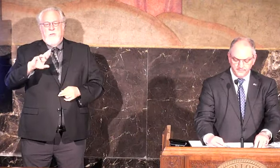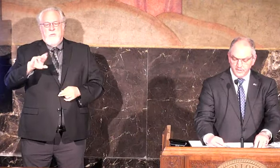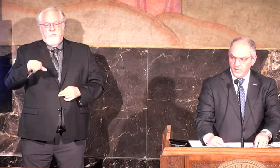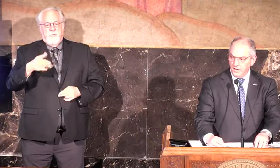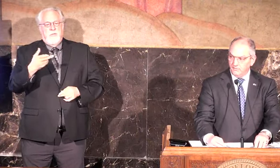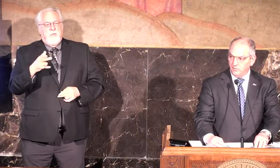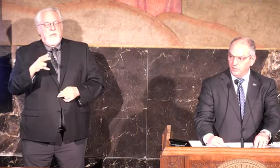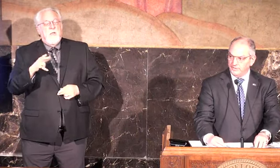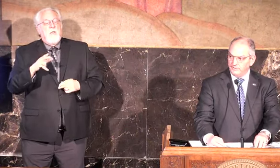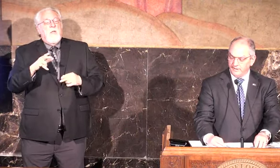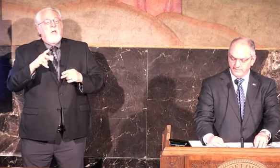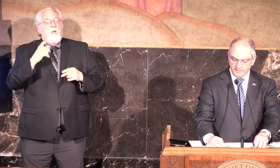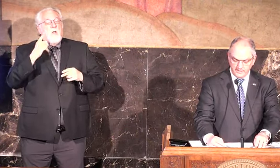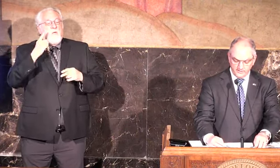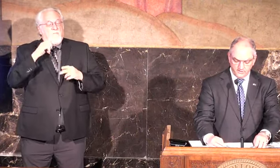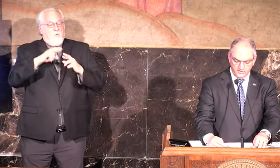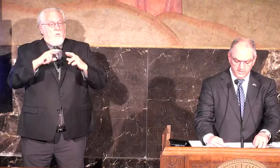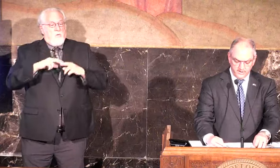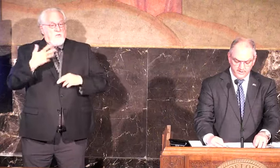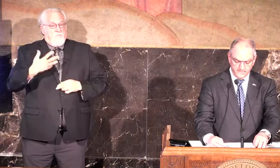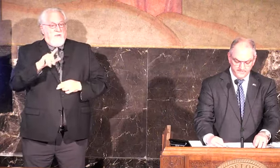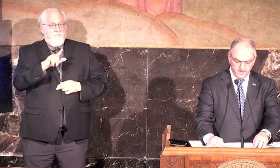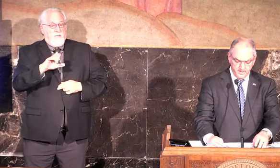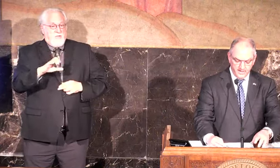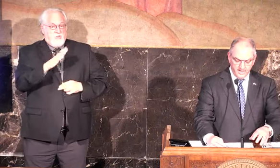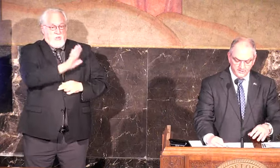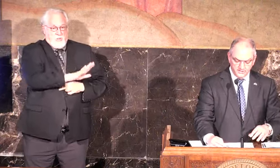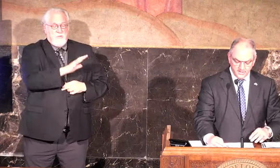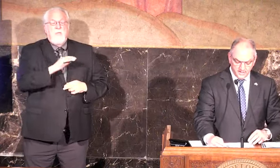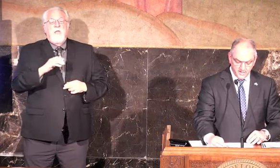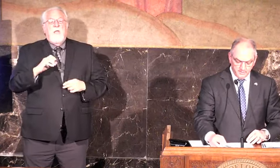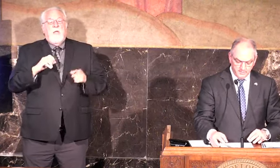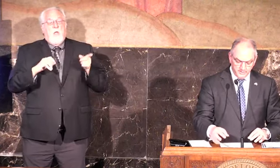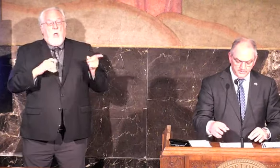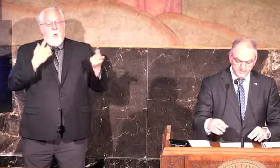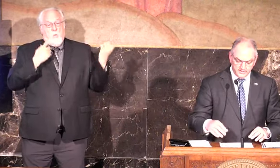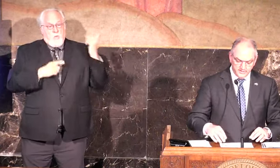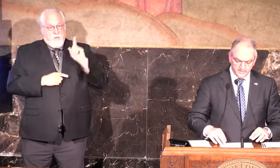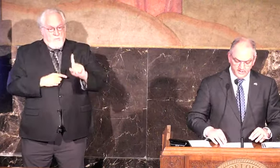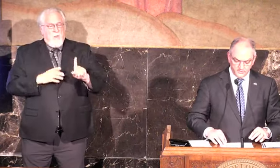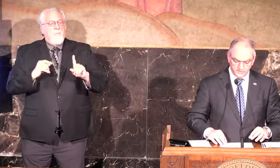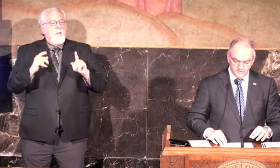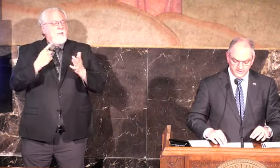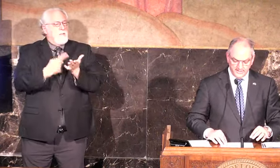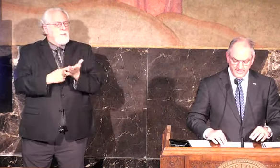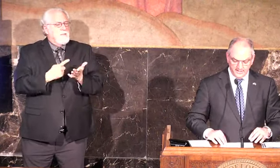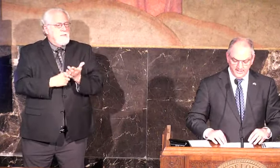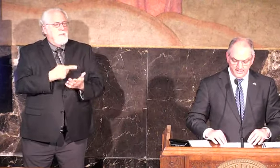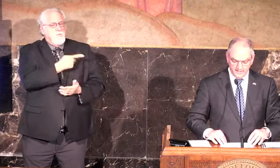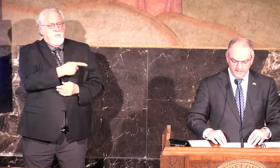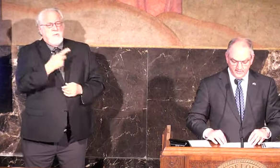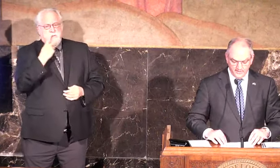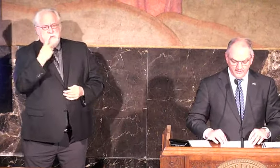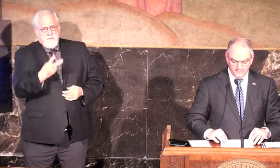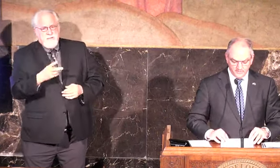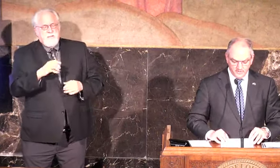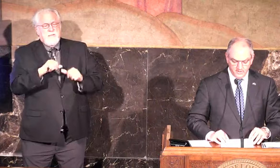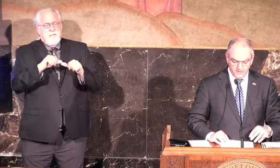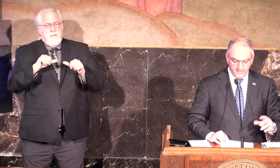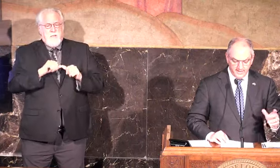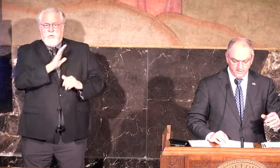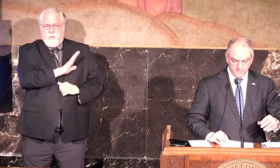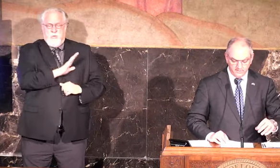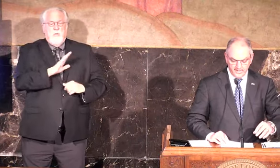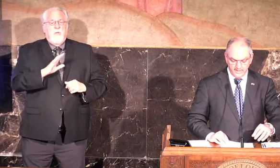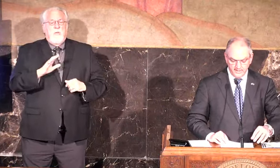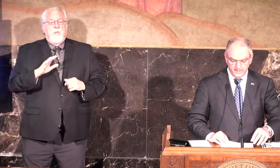director for Region 5 in the Lake Charles area. She's going to come up and she's going to discuss what she's seeing in the area,